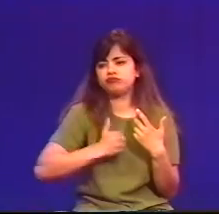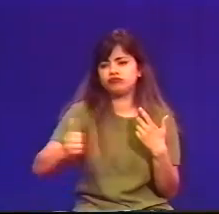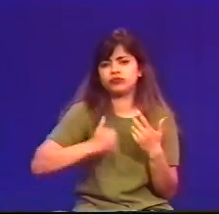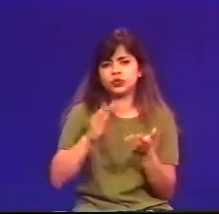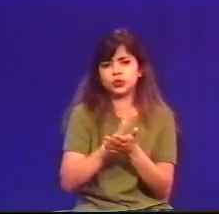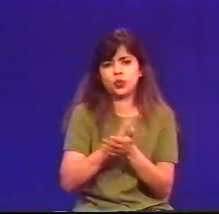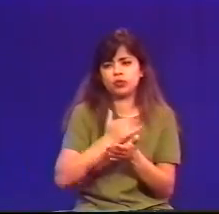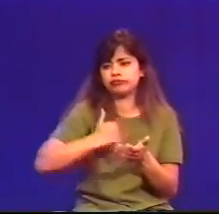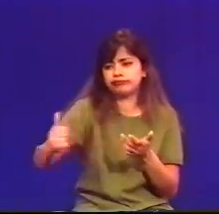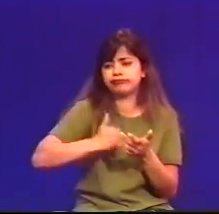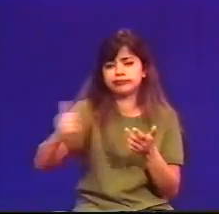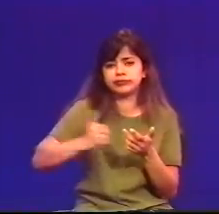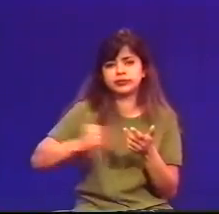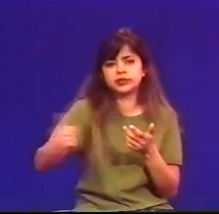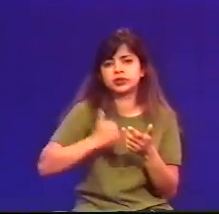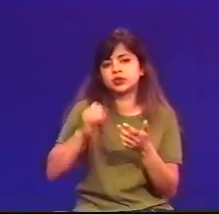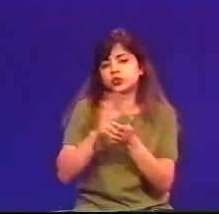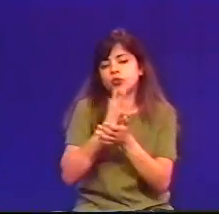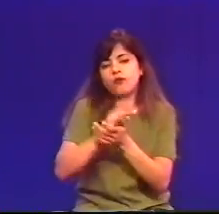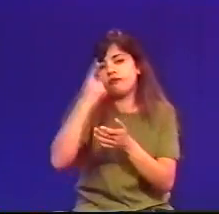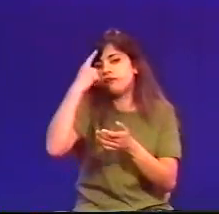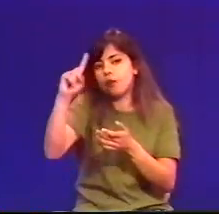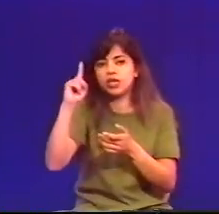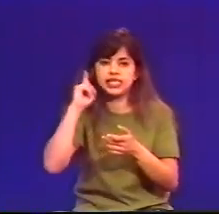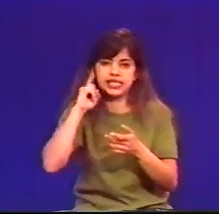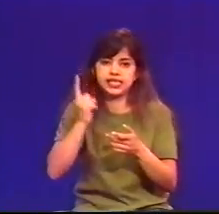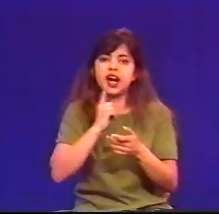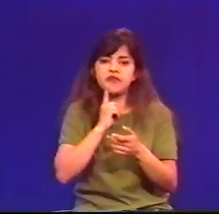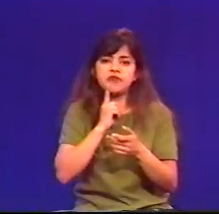I'd like to tell you a little bit now about my educational background.